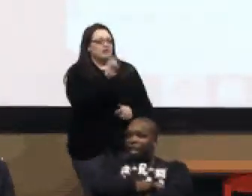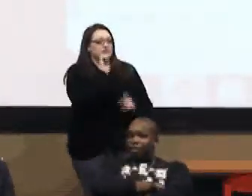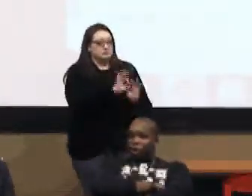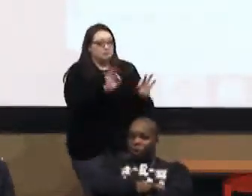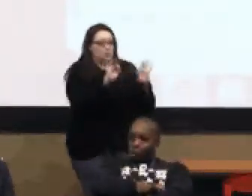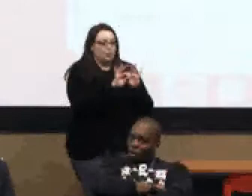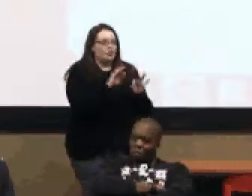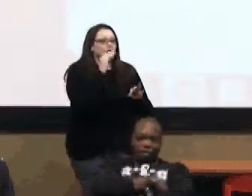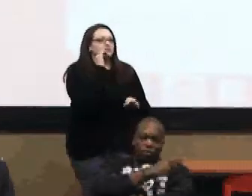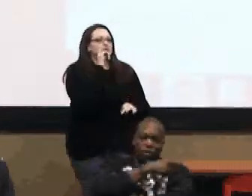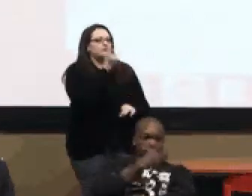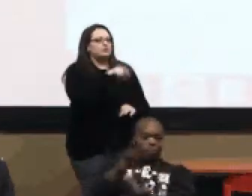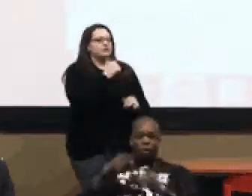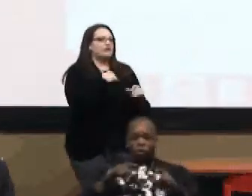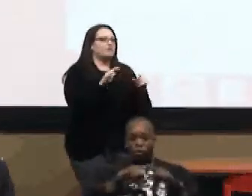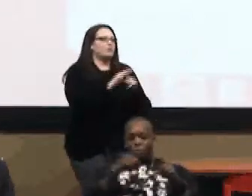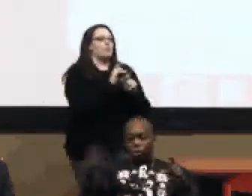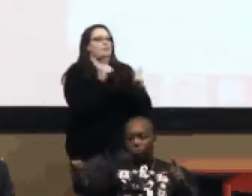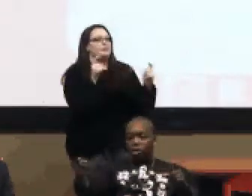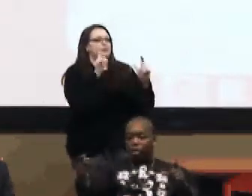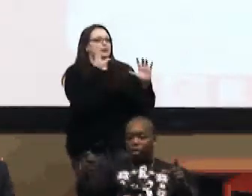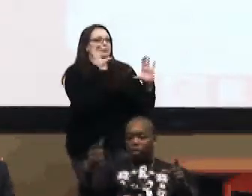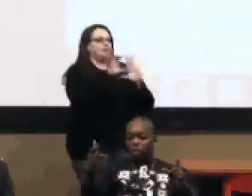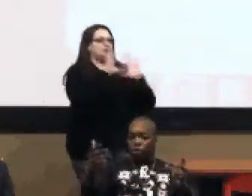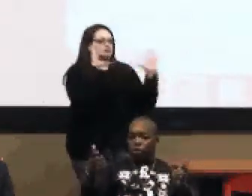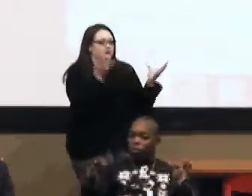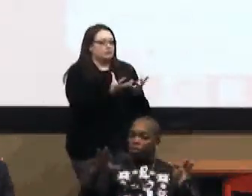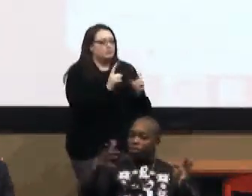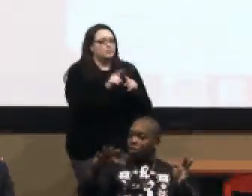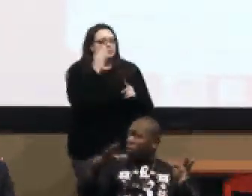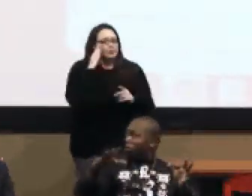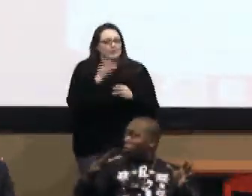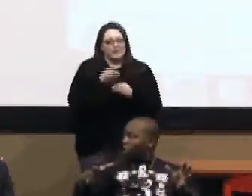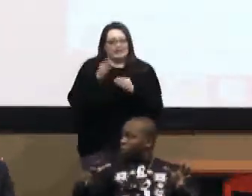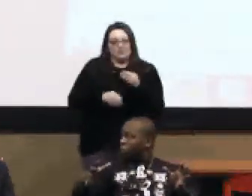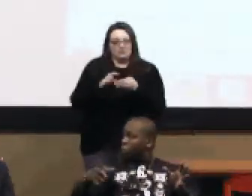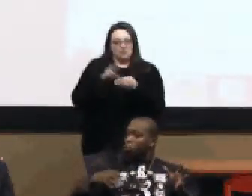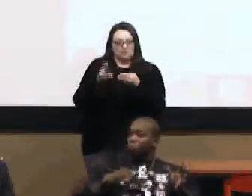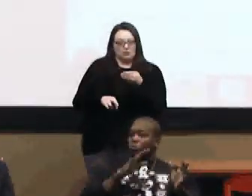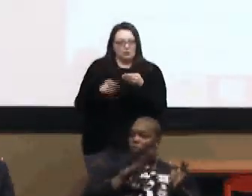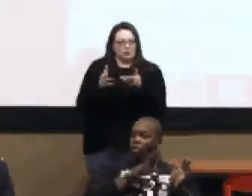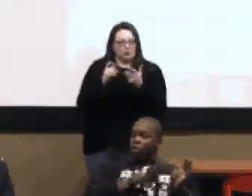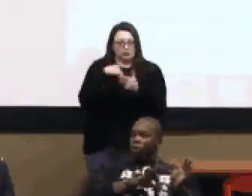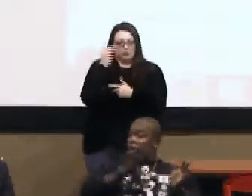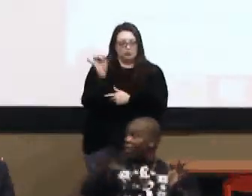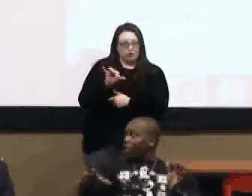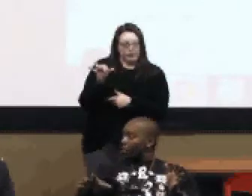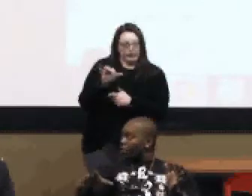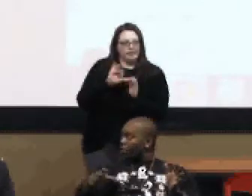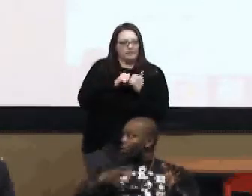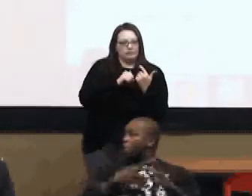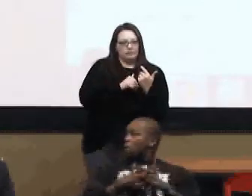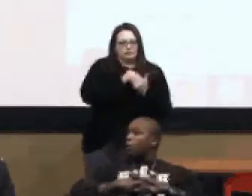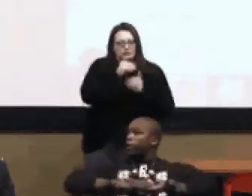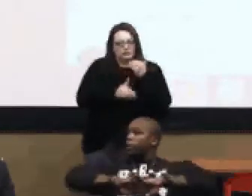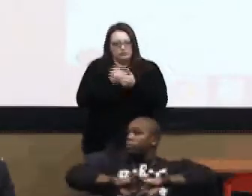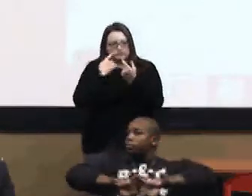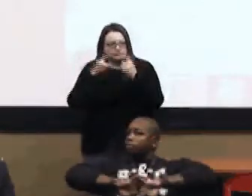don't have to have the whole big picture figured out, but knowing what you want the end result to somewhat be and knowing how to get there